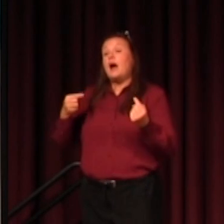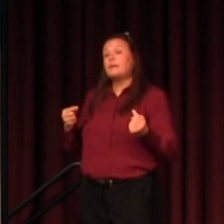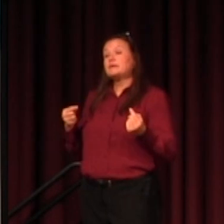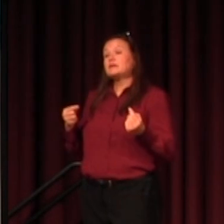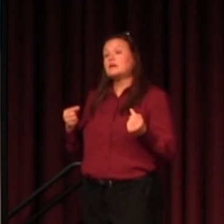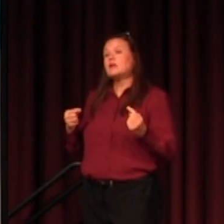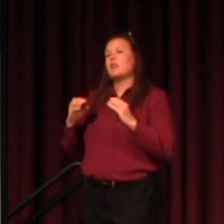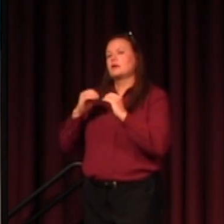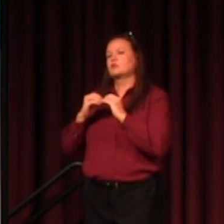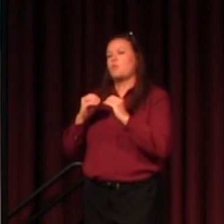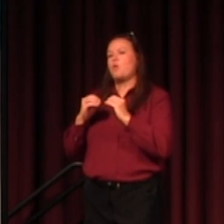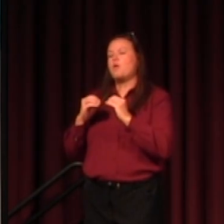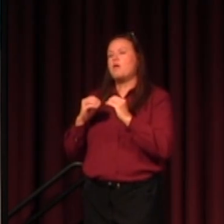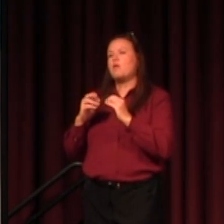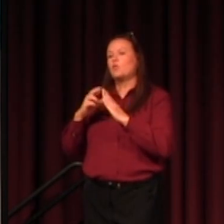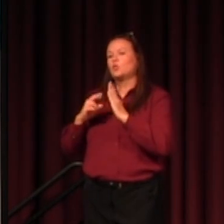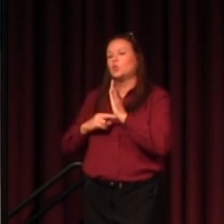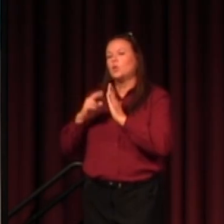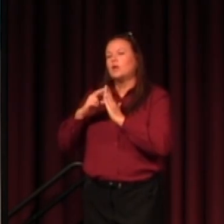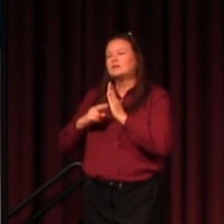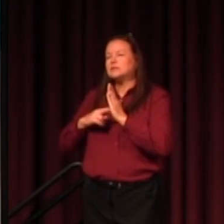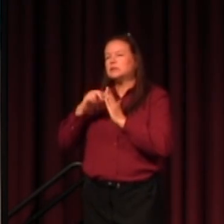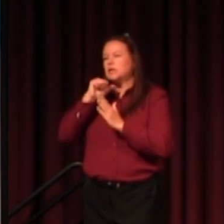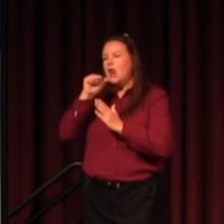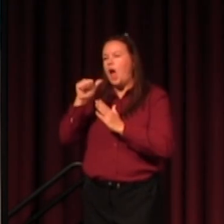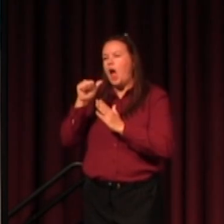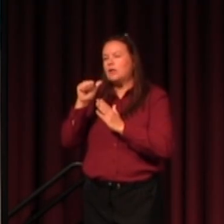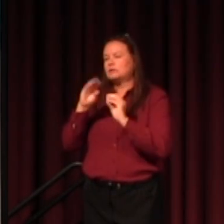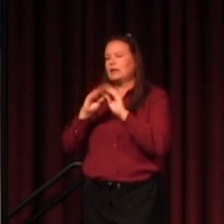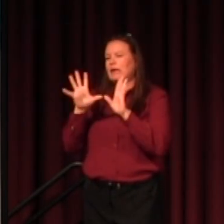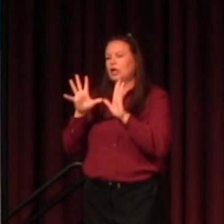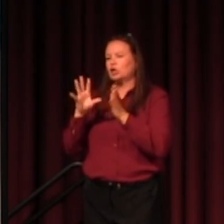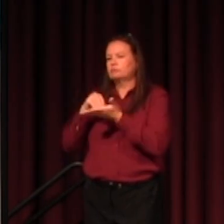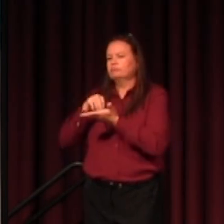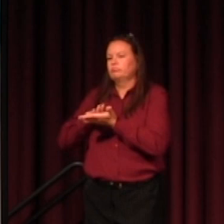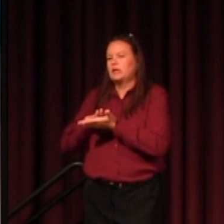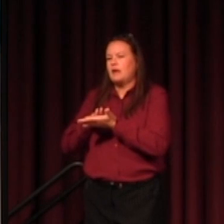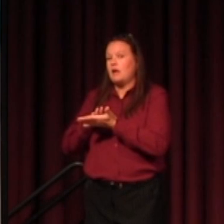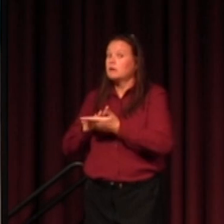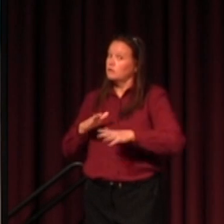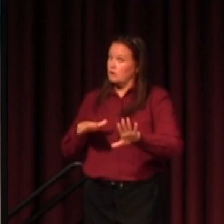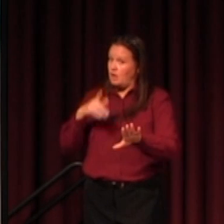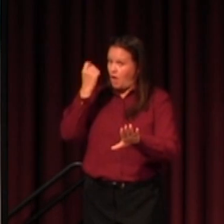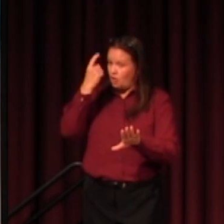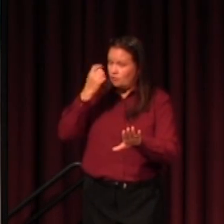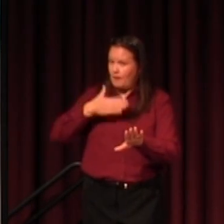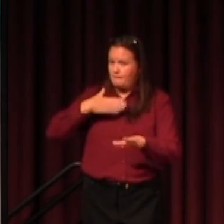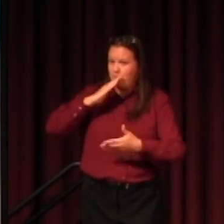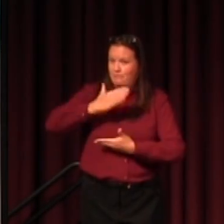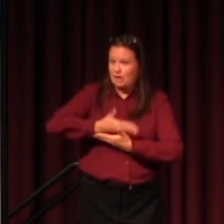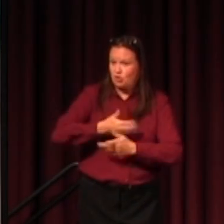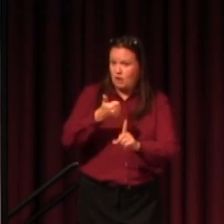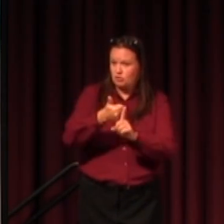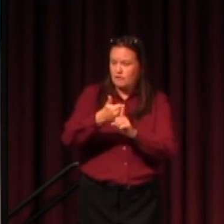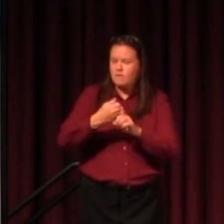My daughter is very emotive. Whatever she is feeling, you will be feeling too,